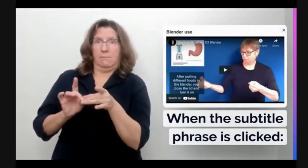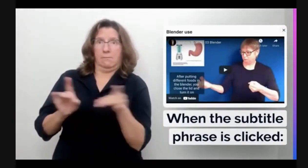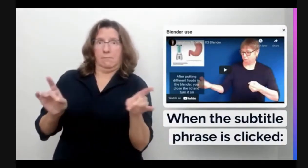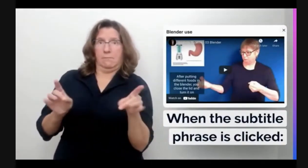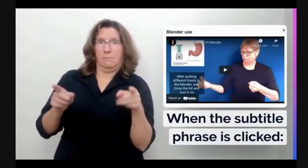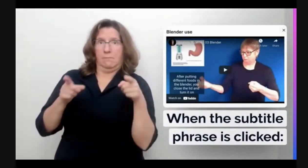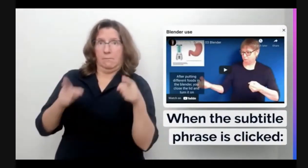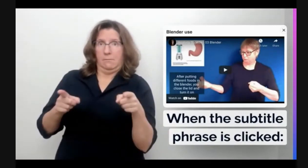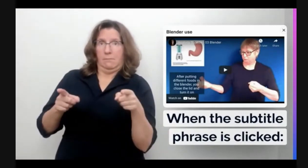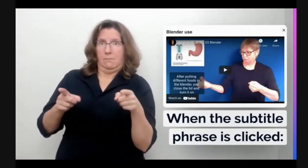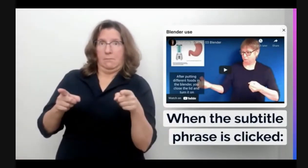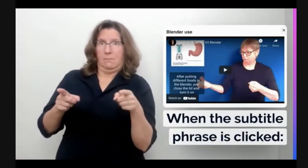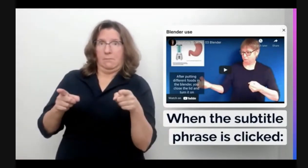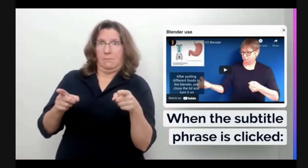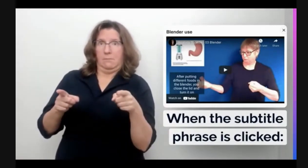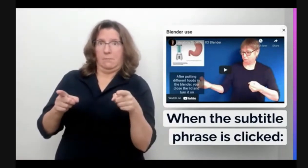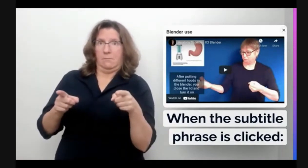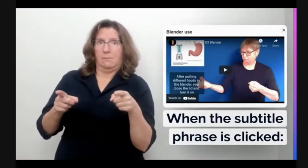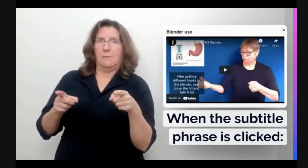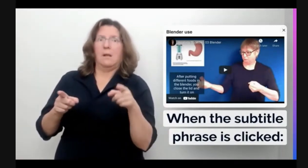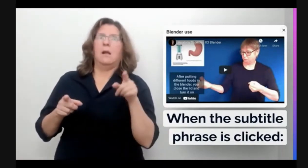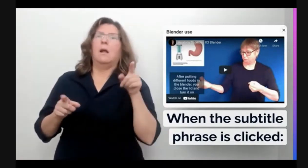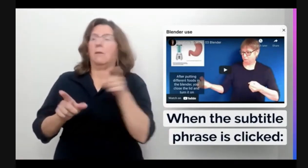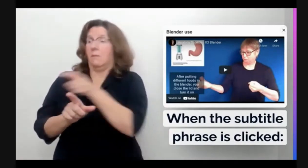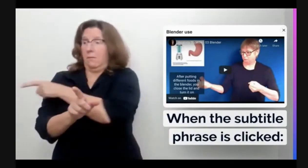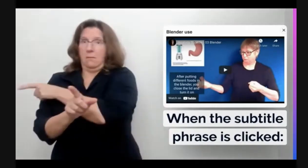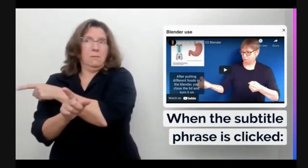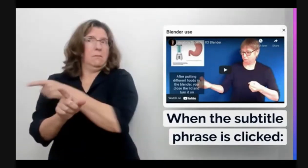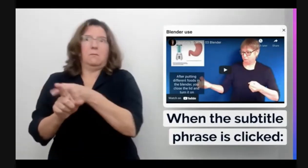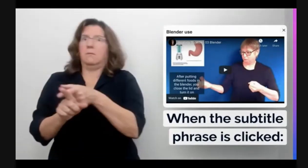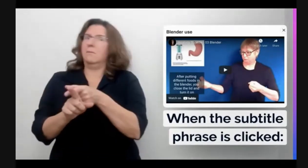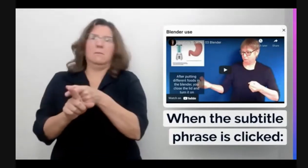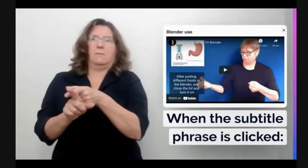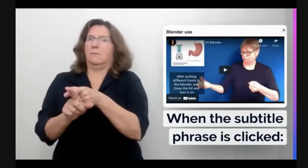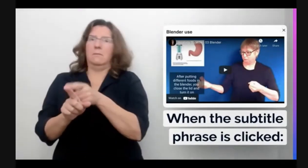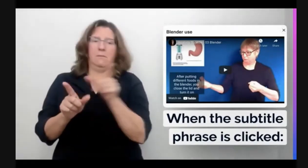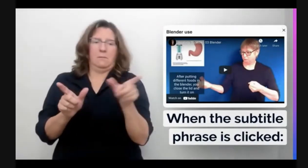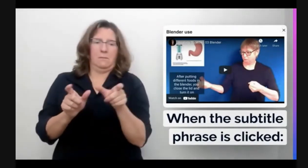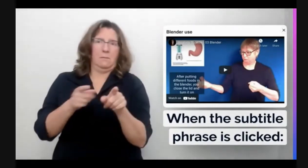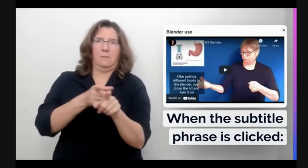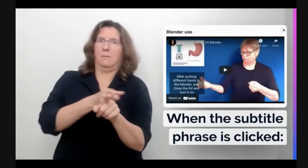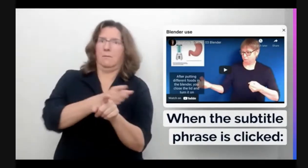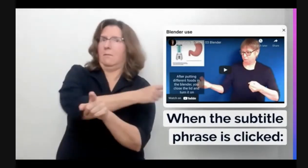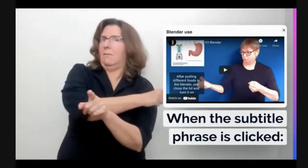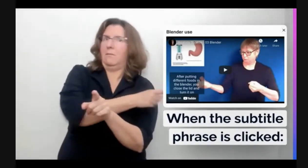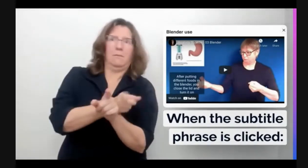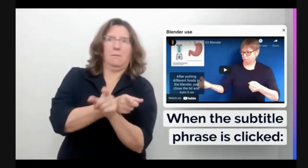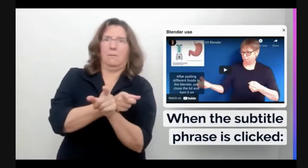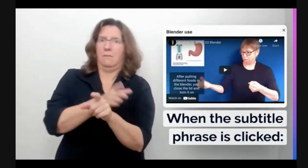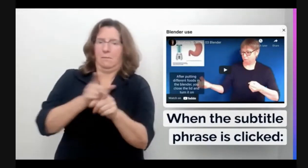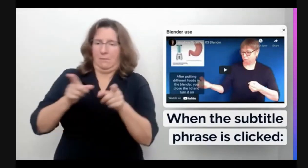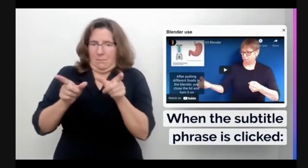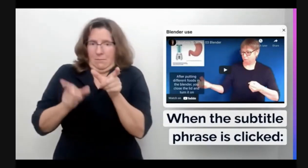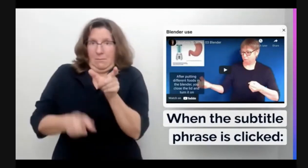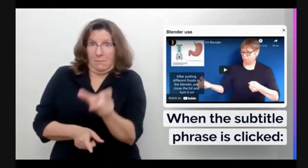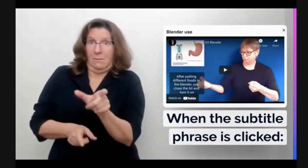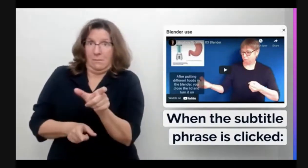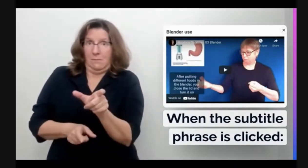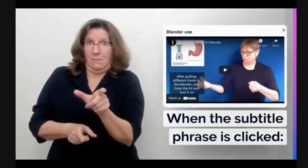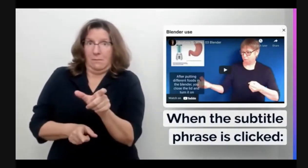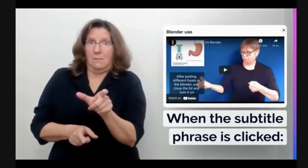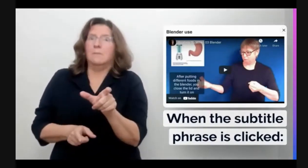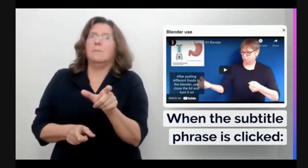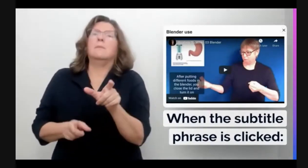provides short bits of lesson content and that sentence line lengths are short. Once the